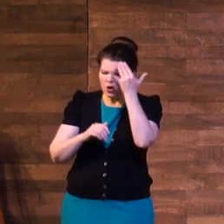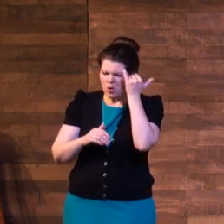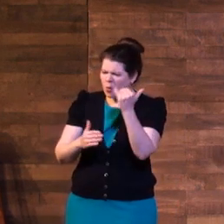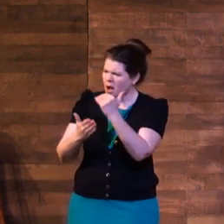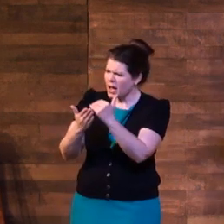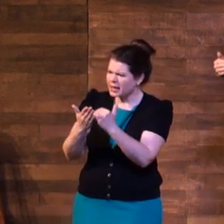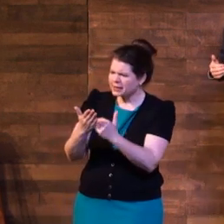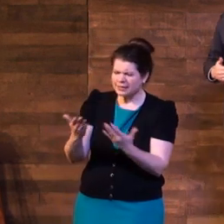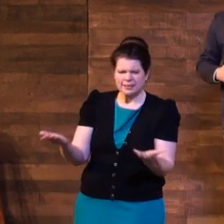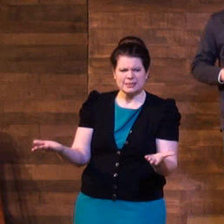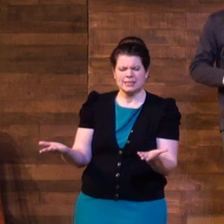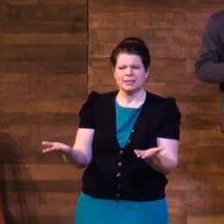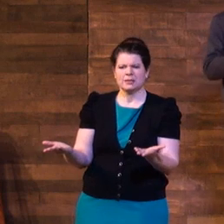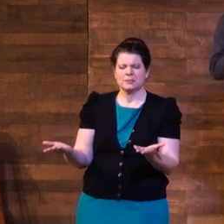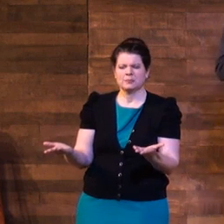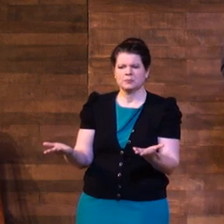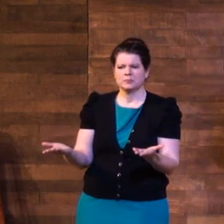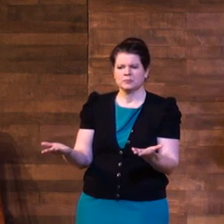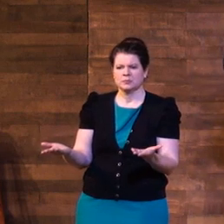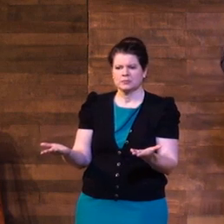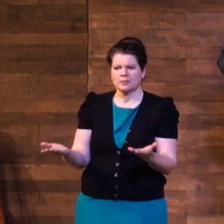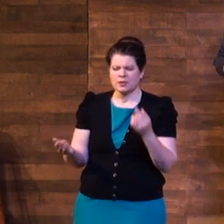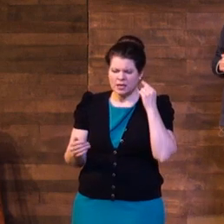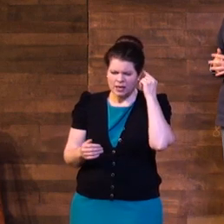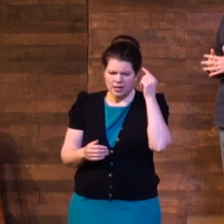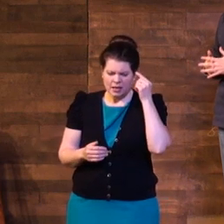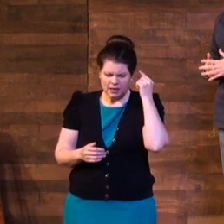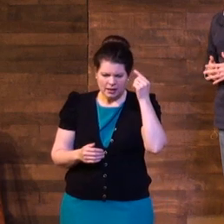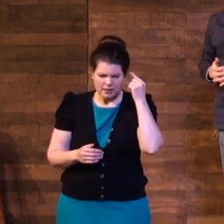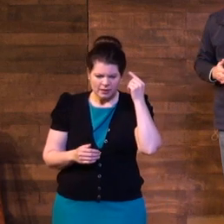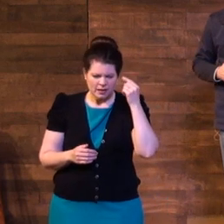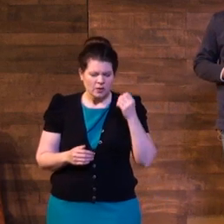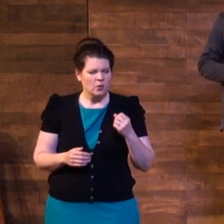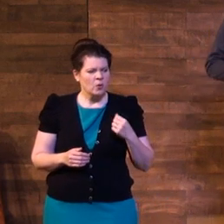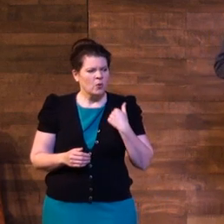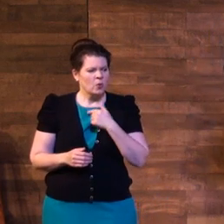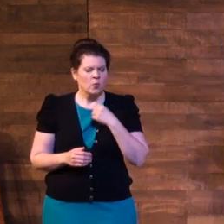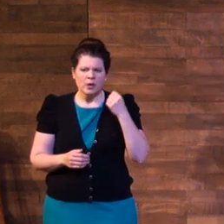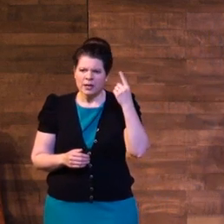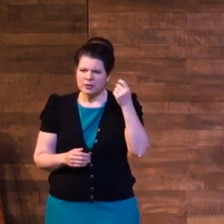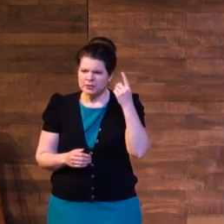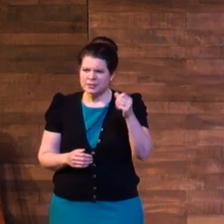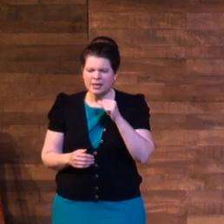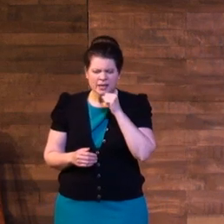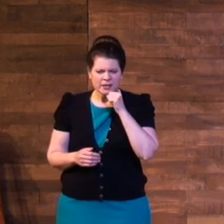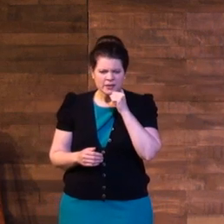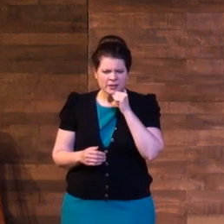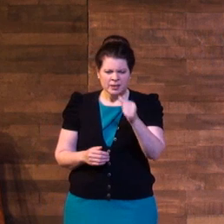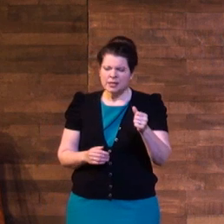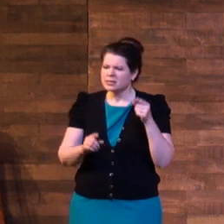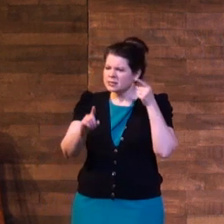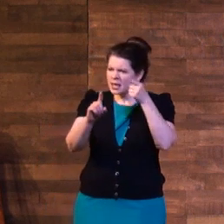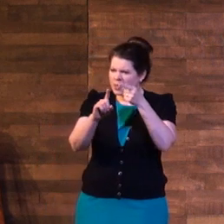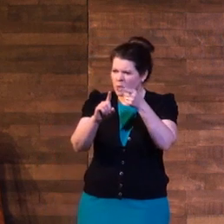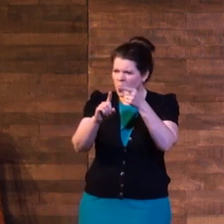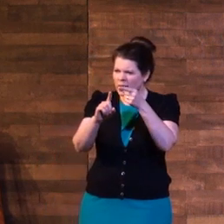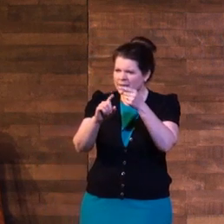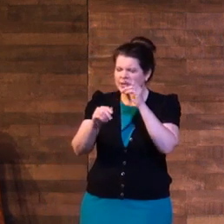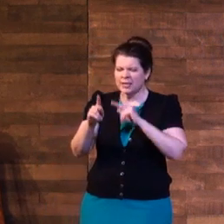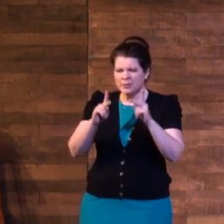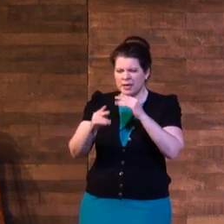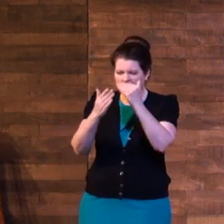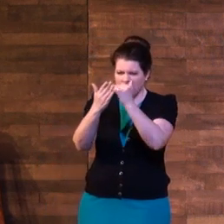And I think what we take out of this is in Hebrews 11, it's not about the people who are in there. It's about